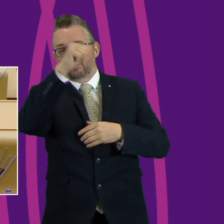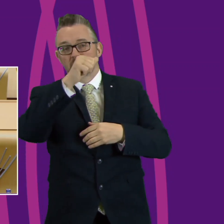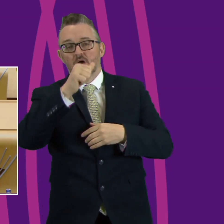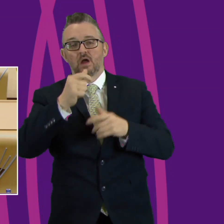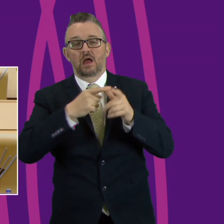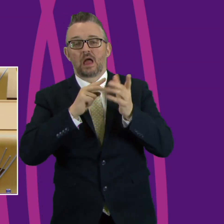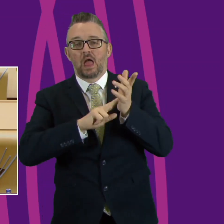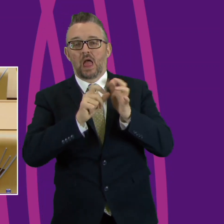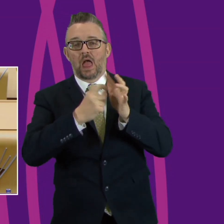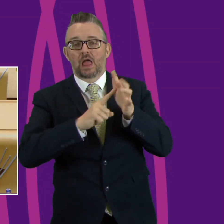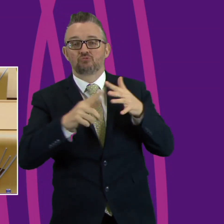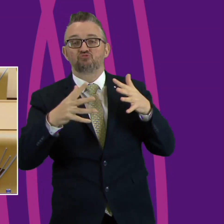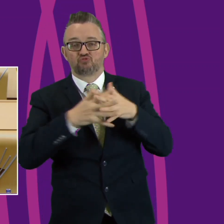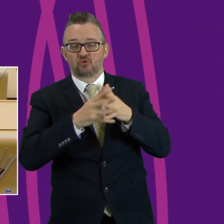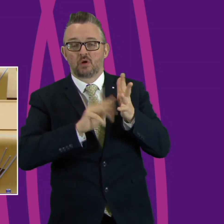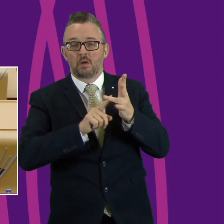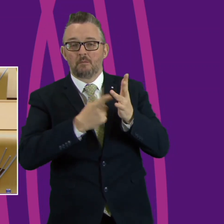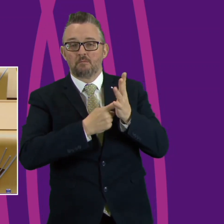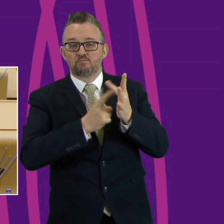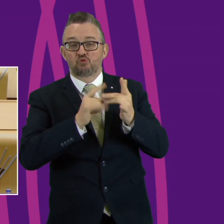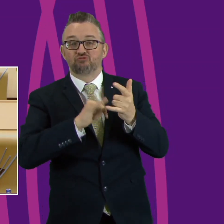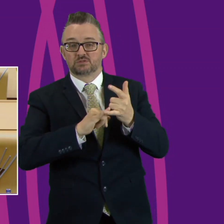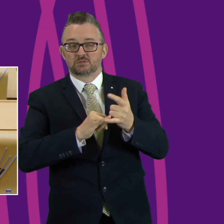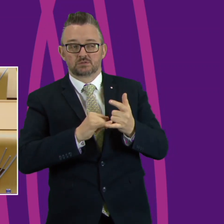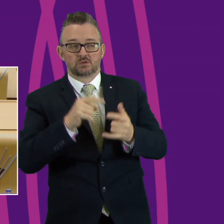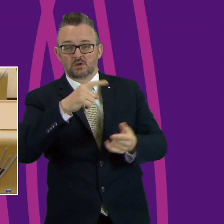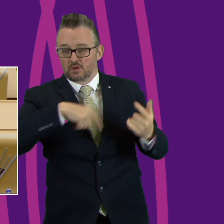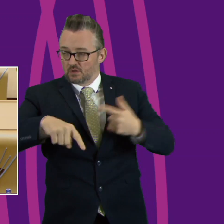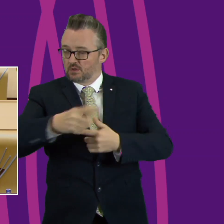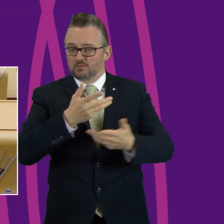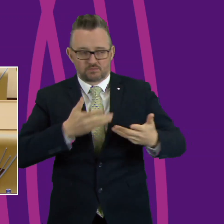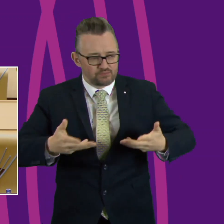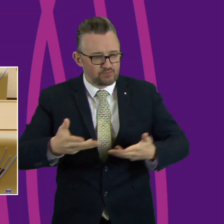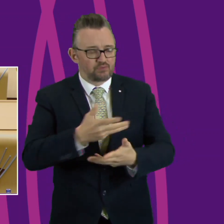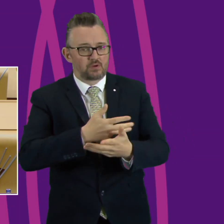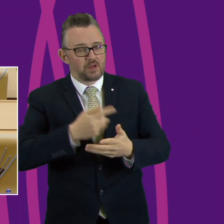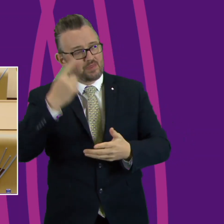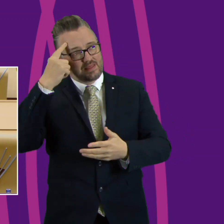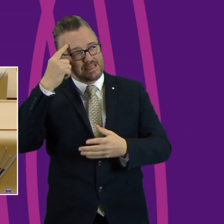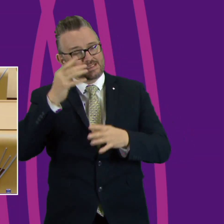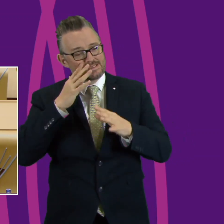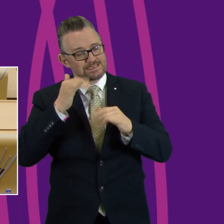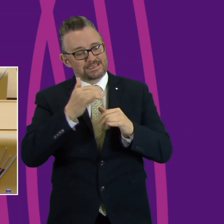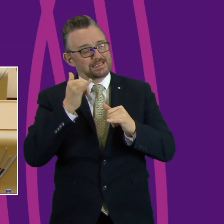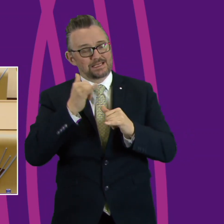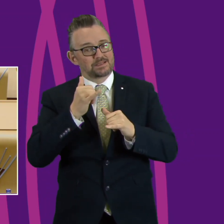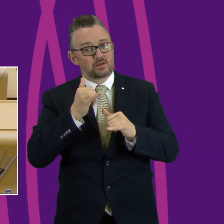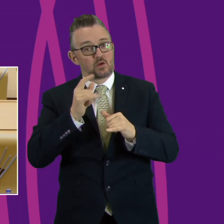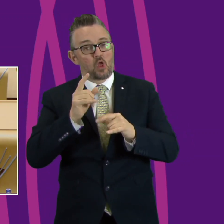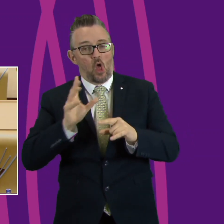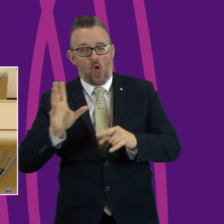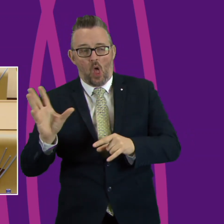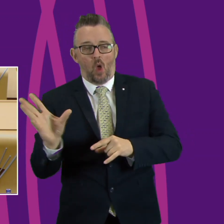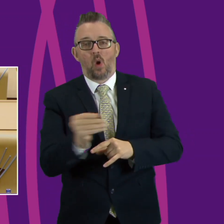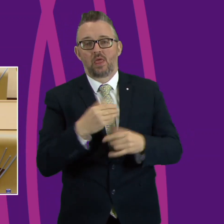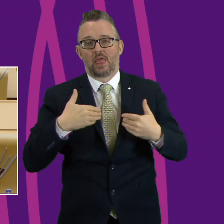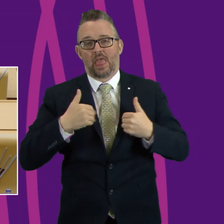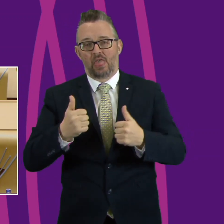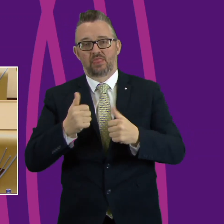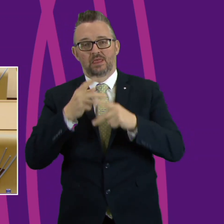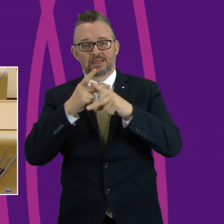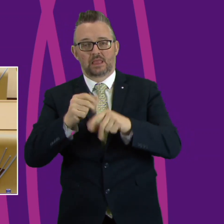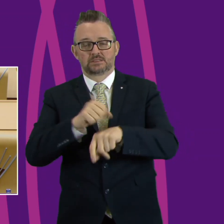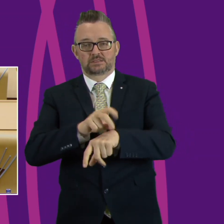they are continuing to consider expanding testing to all health and care staff, and whether or